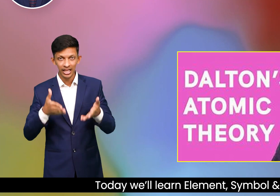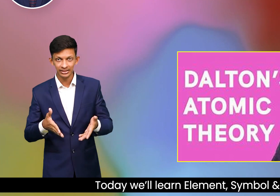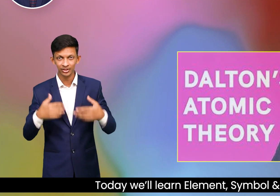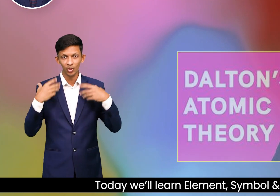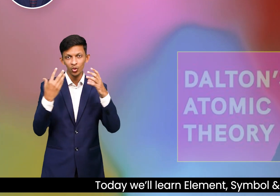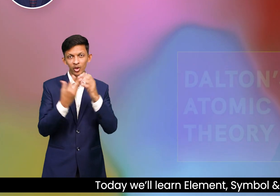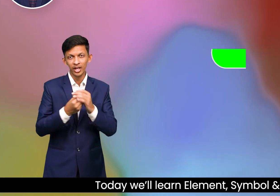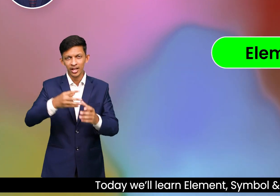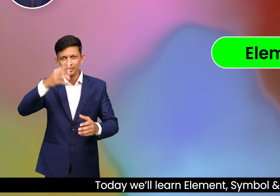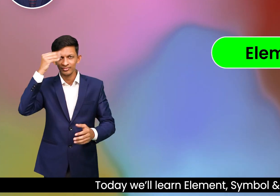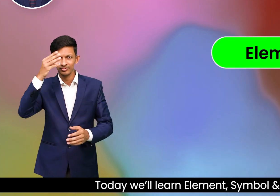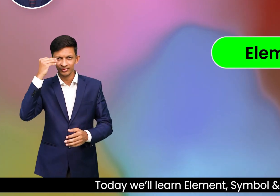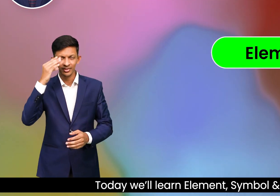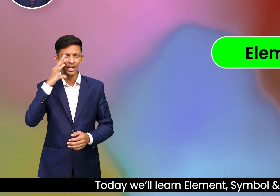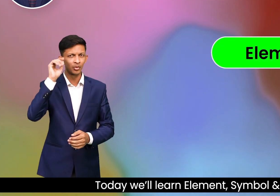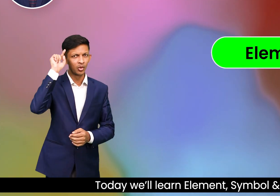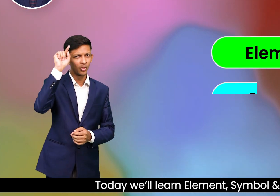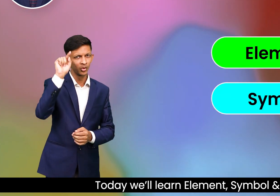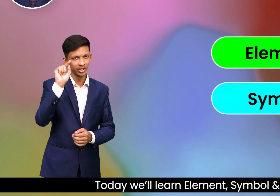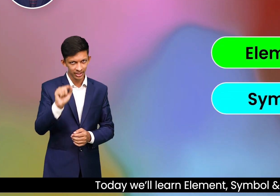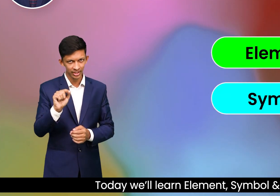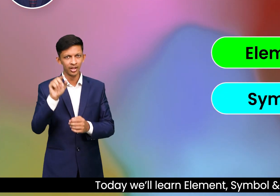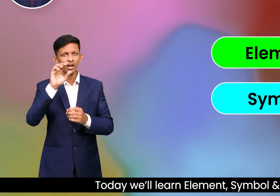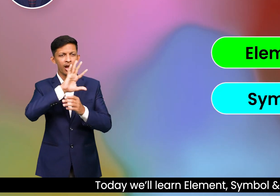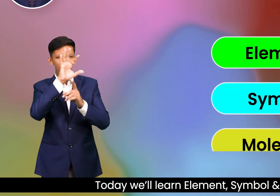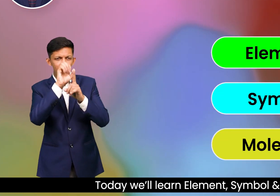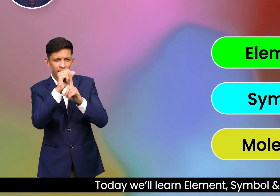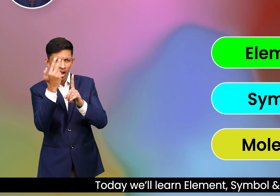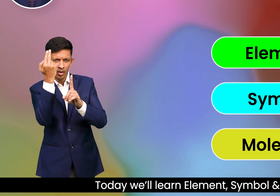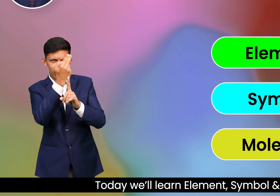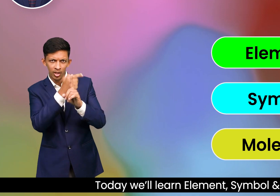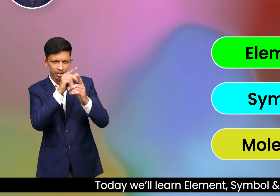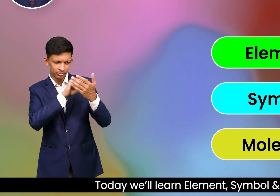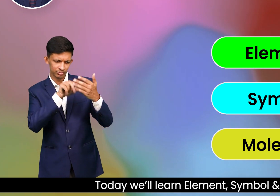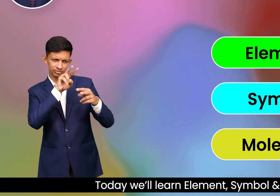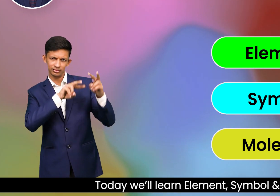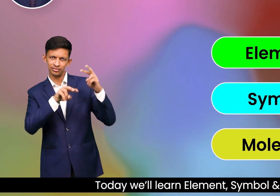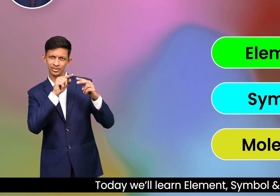Today, we'll learn element, symbol and molecule.